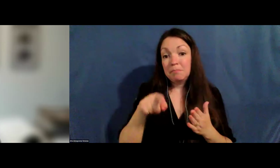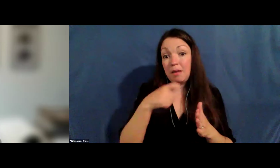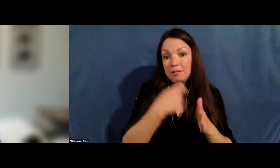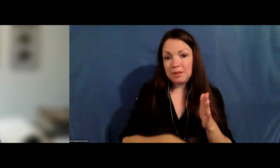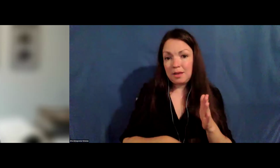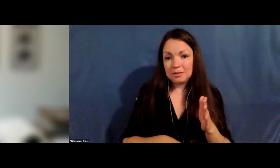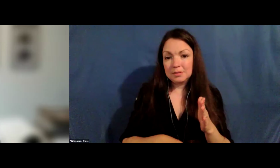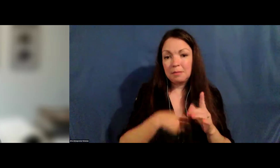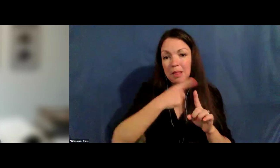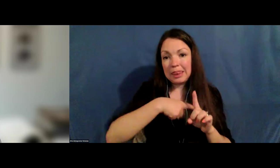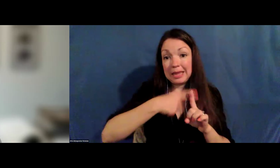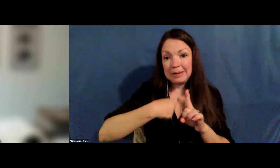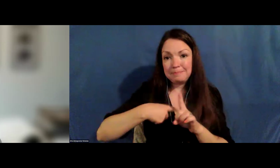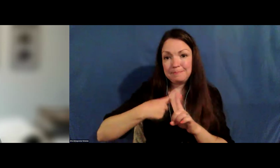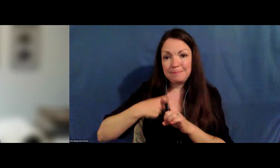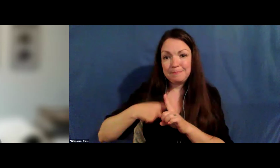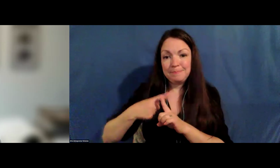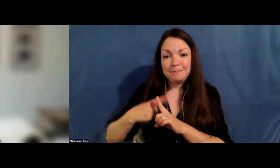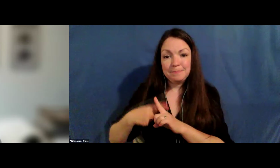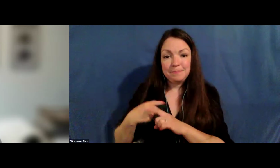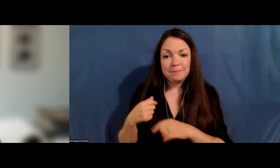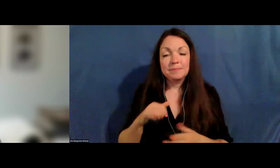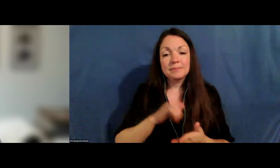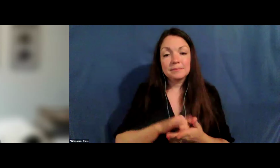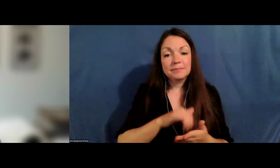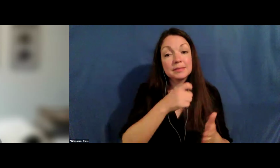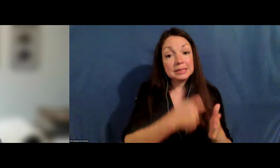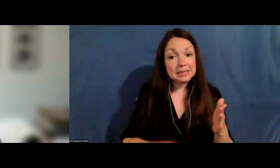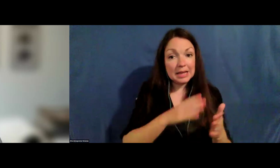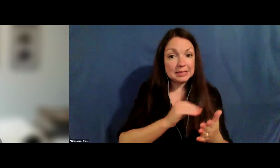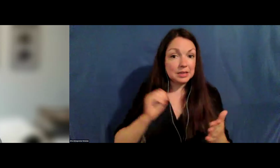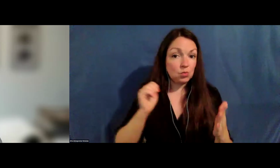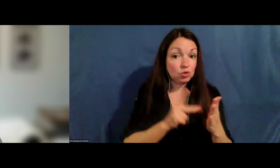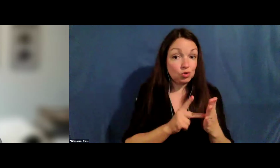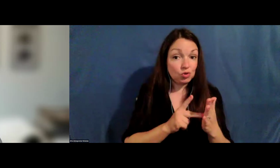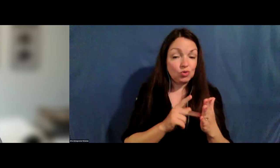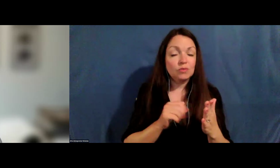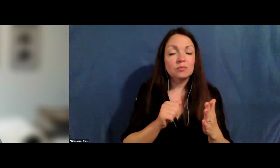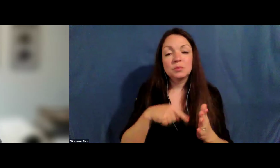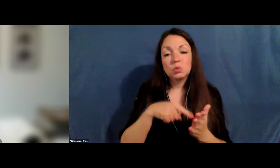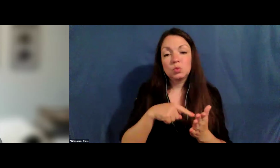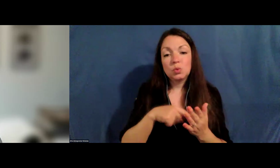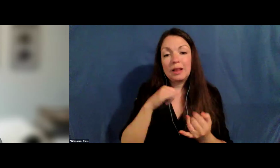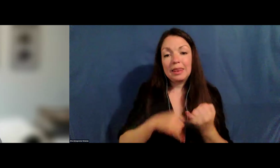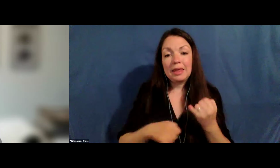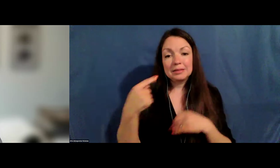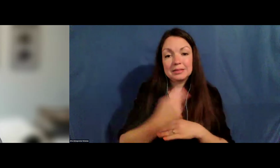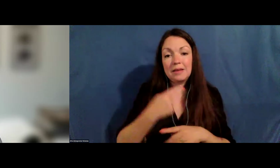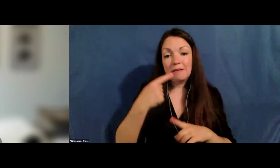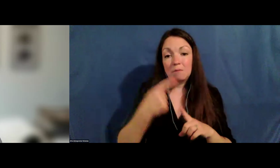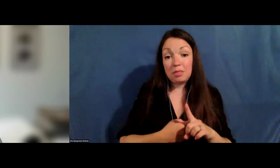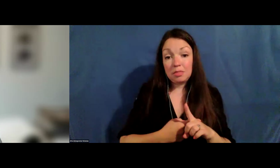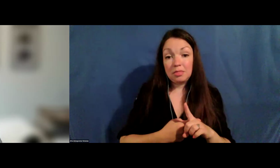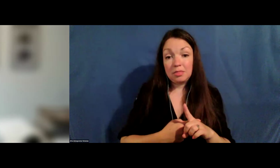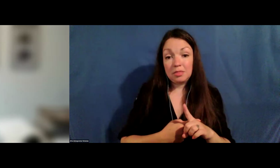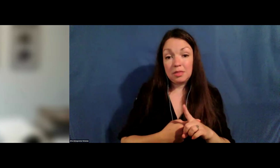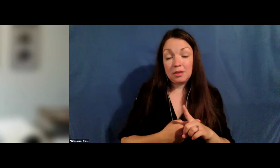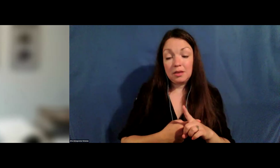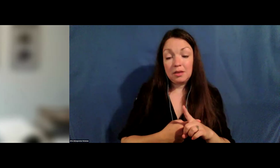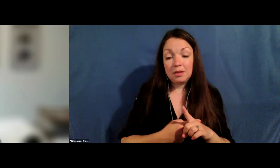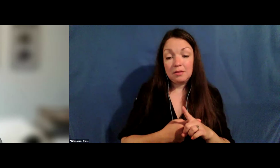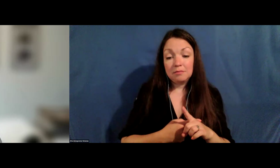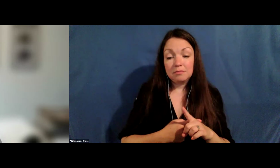on a monthly basis. And the tax and the return are due by the last day of the month following